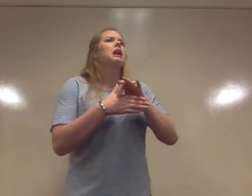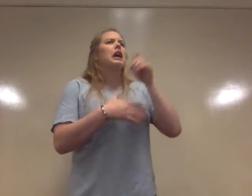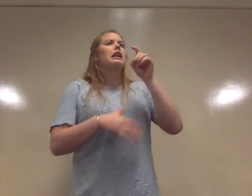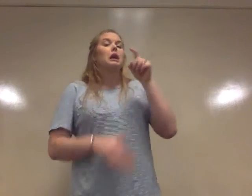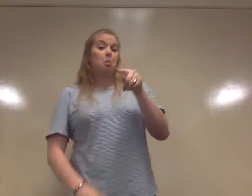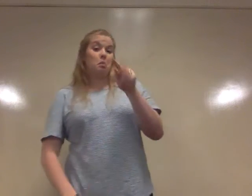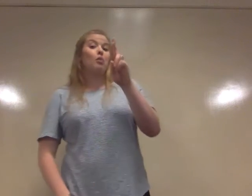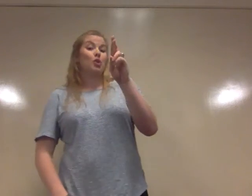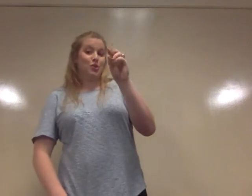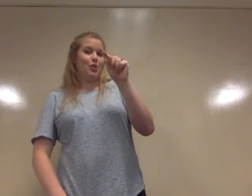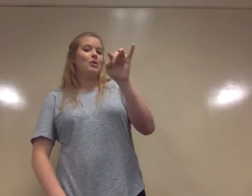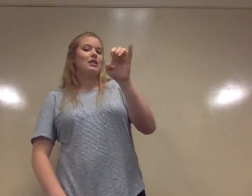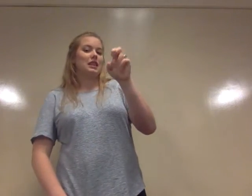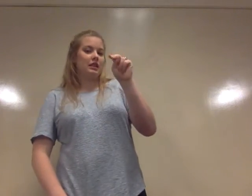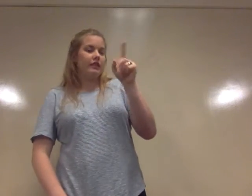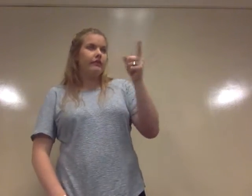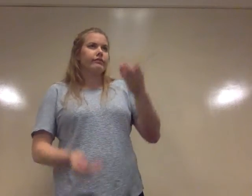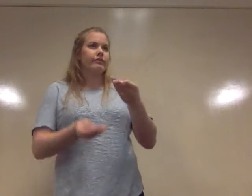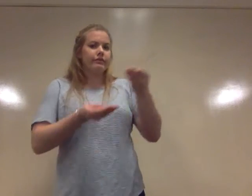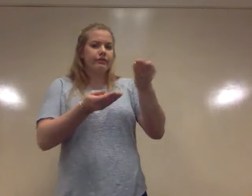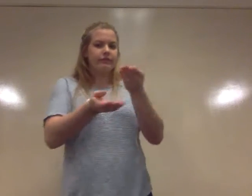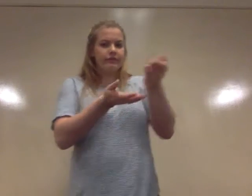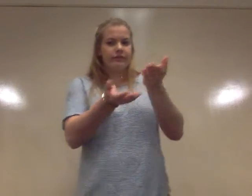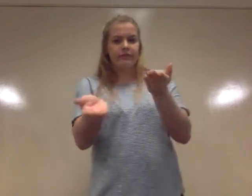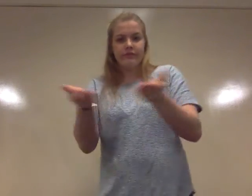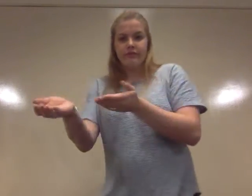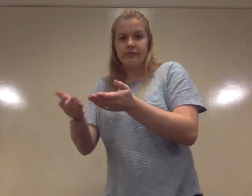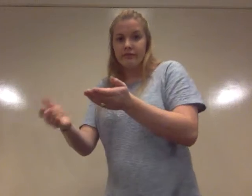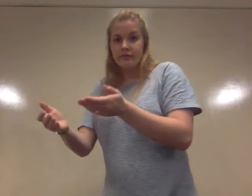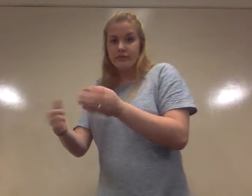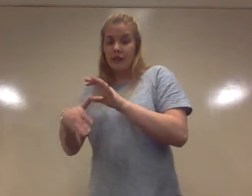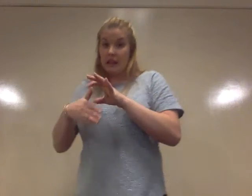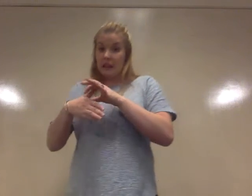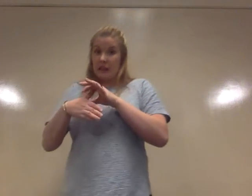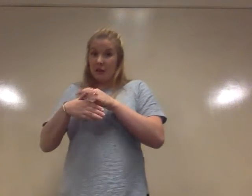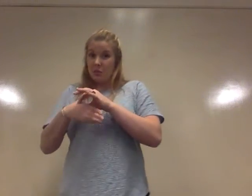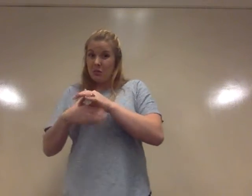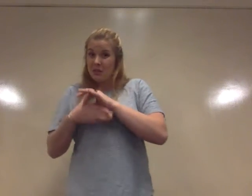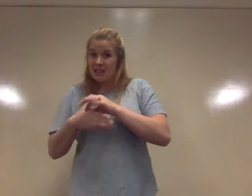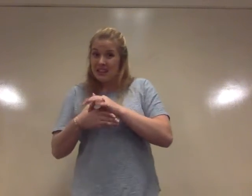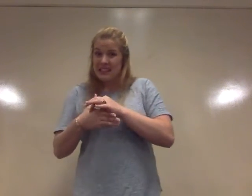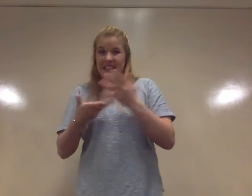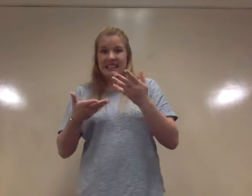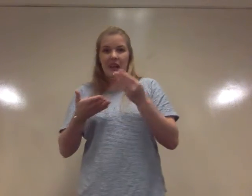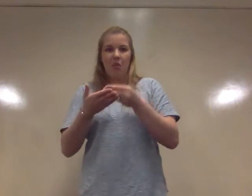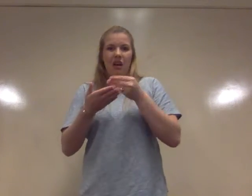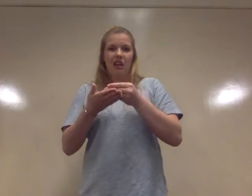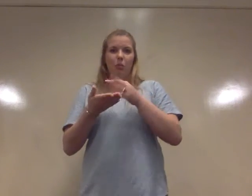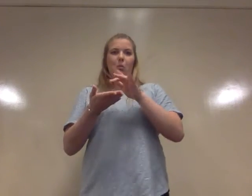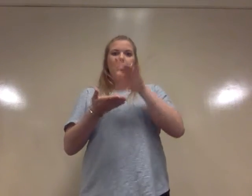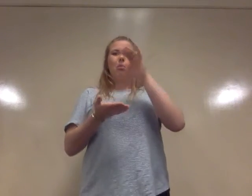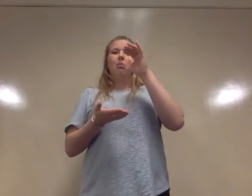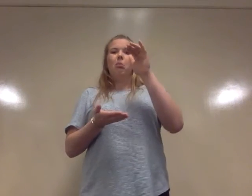To keep costs down, he and his colleagues decided not to use animal-based protein. The program was beginning to show